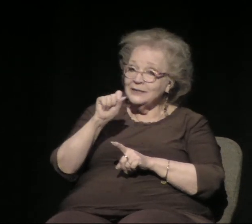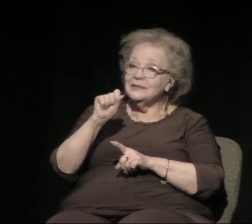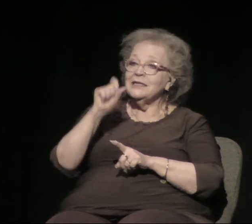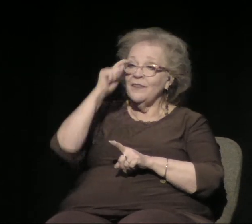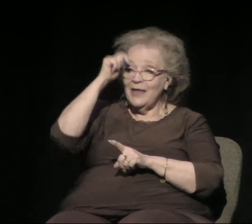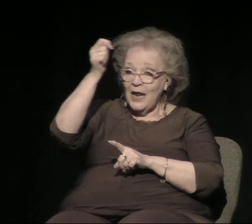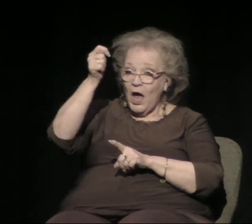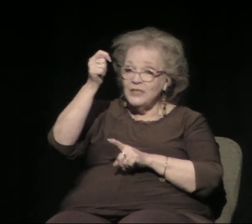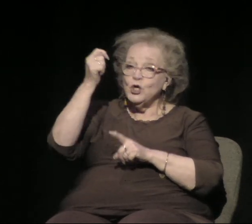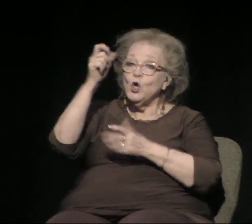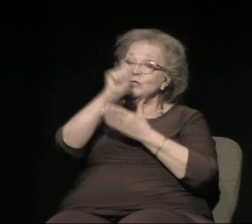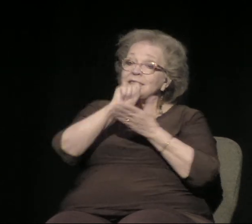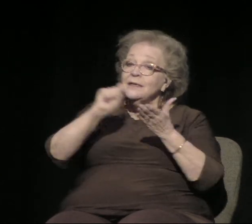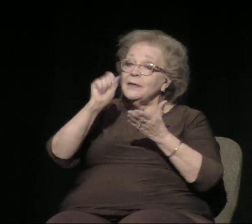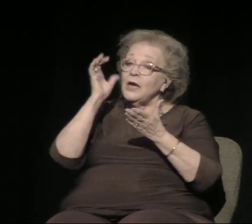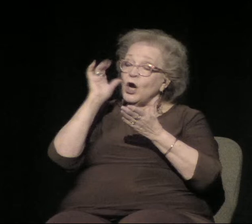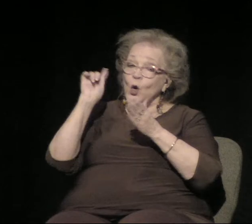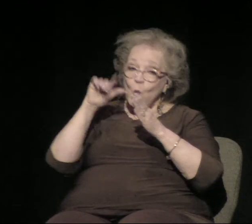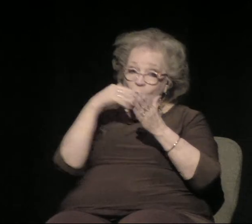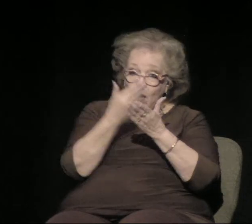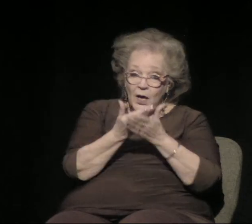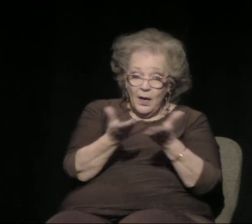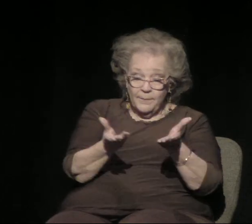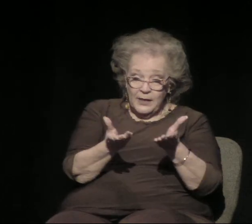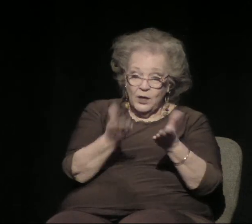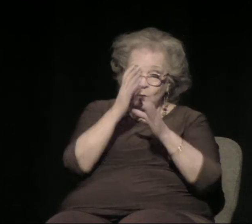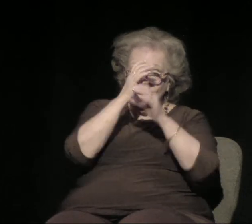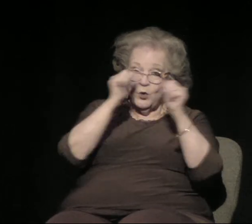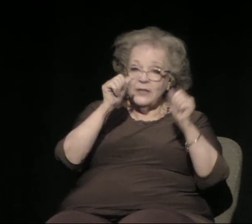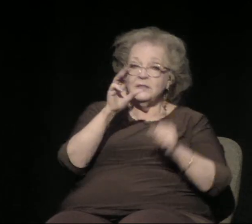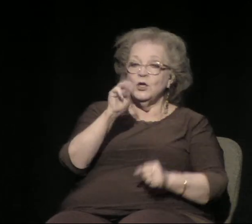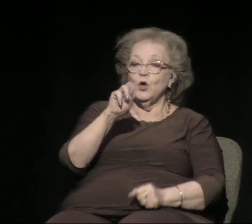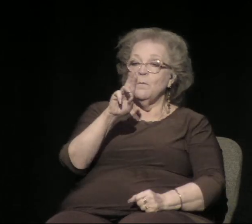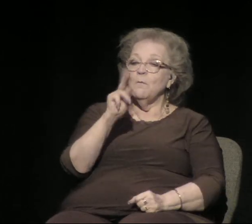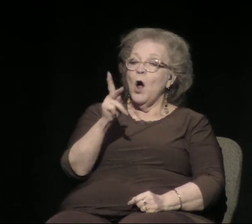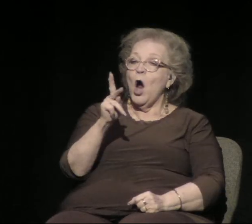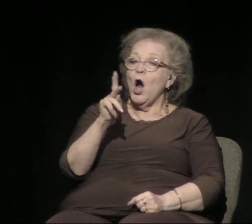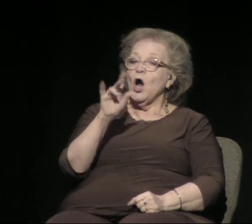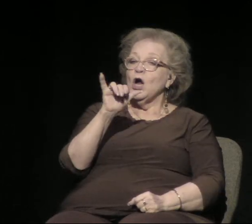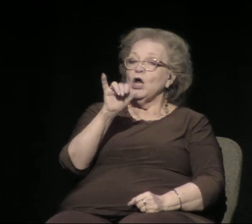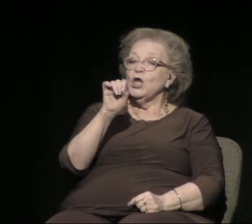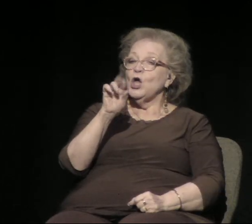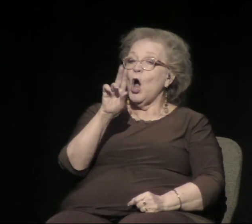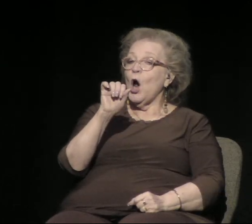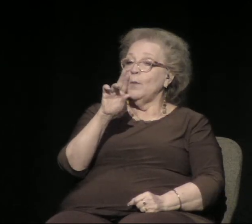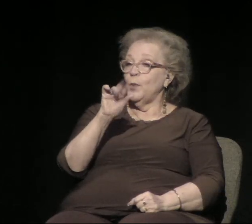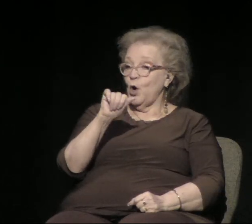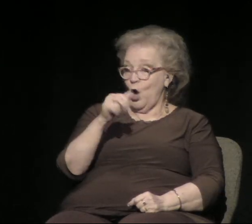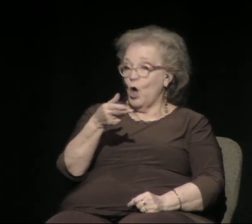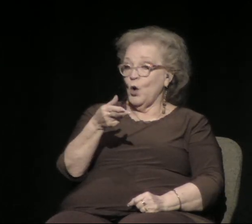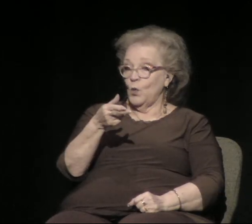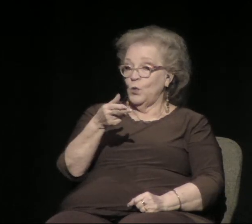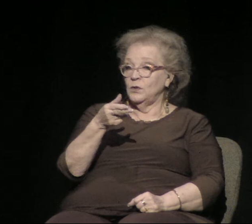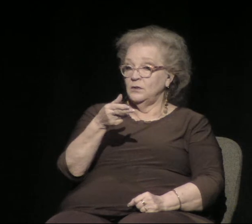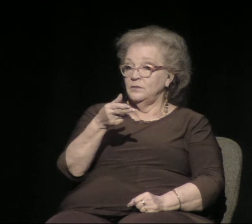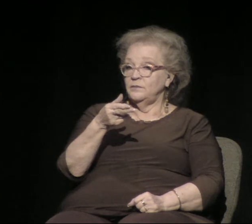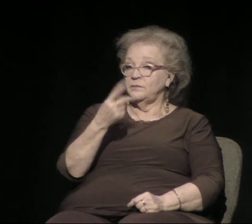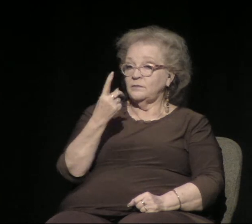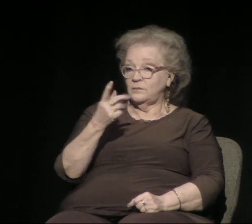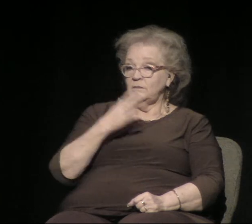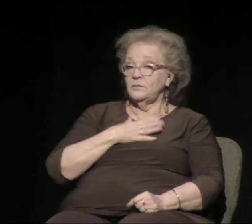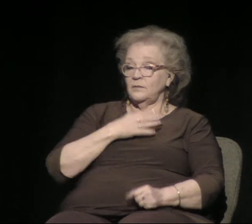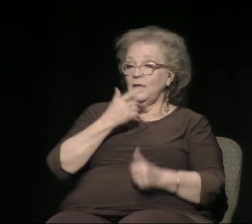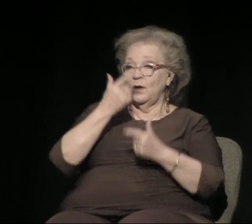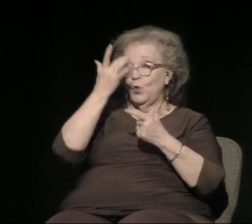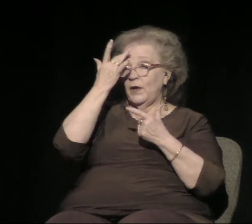coming here. And it's actually going to be President Dr. Mark Yarbrough is going to be here. So one of my good friends, one of